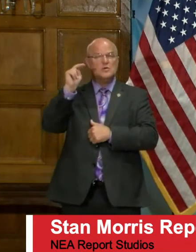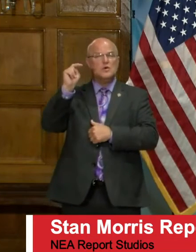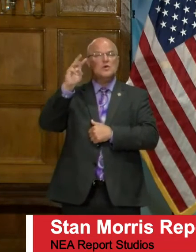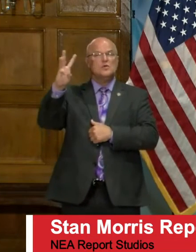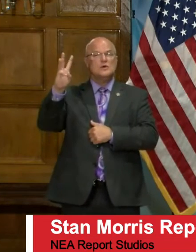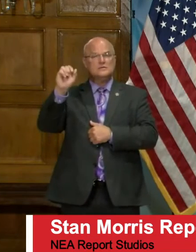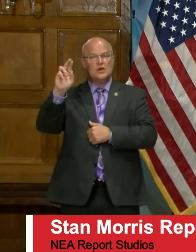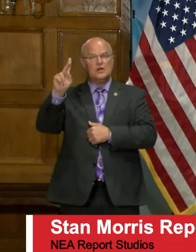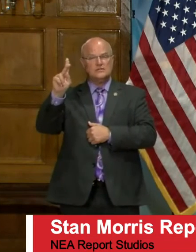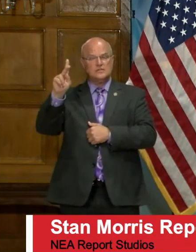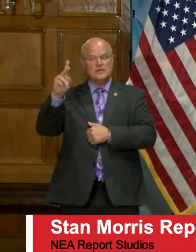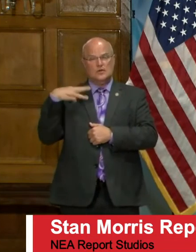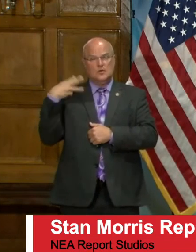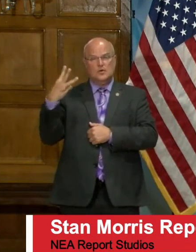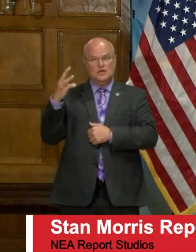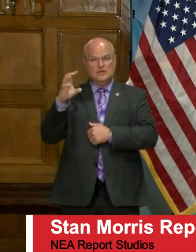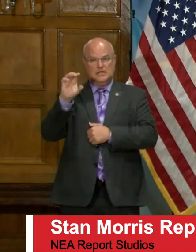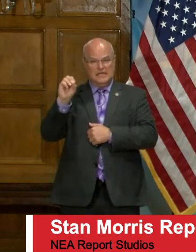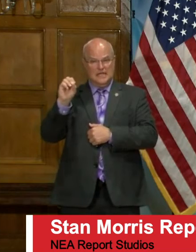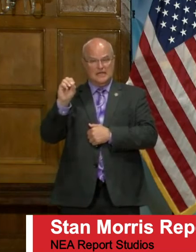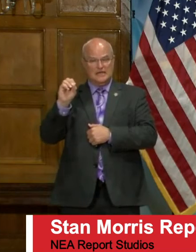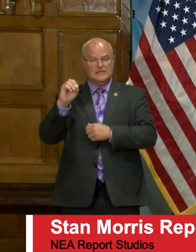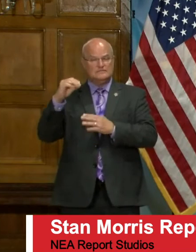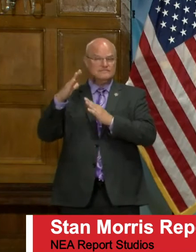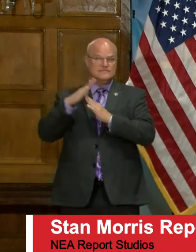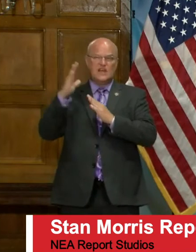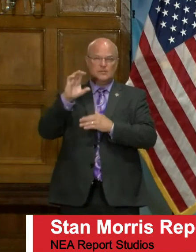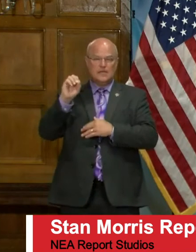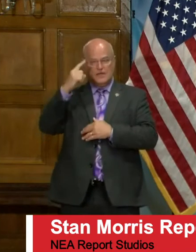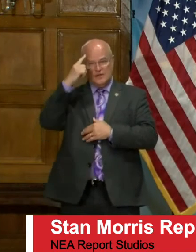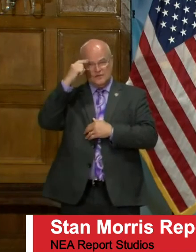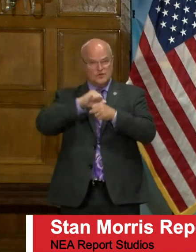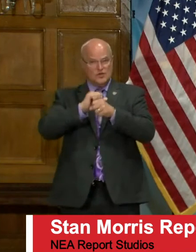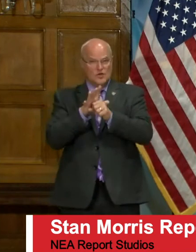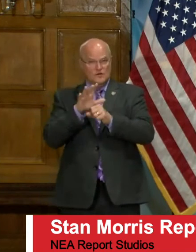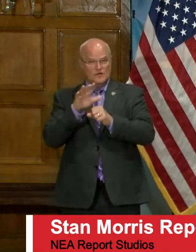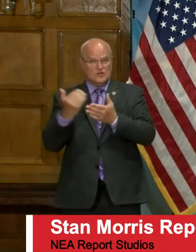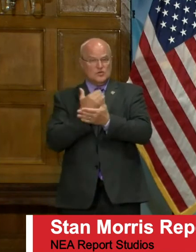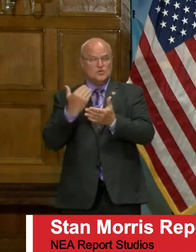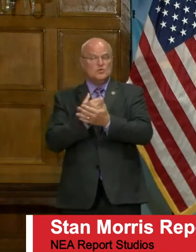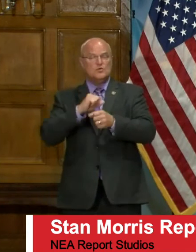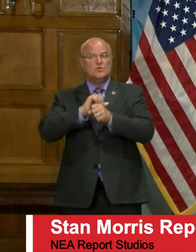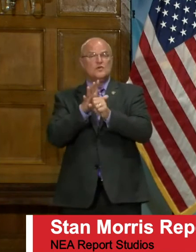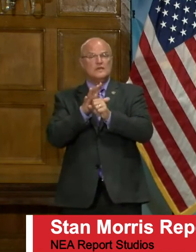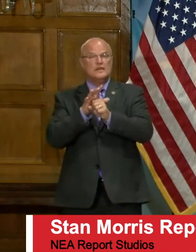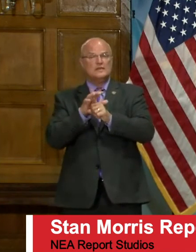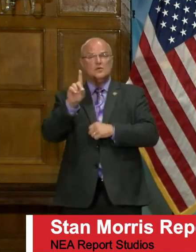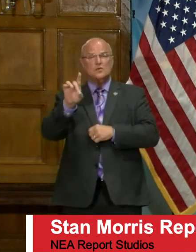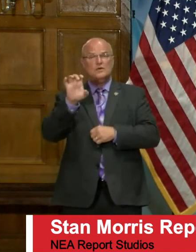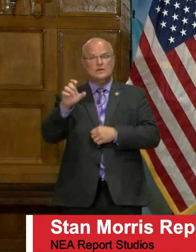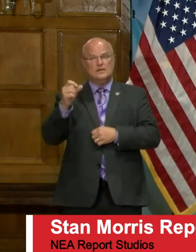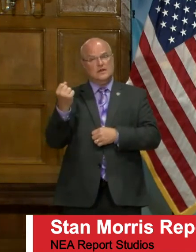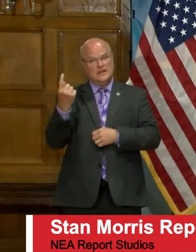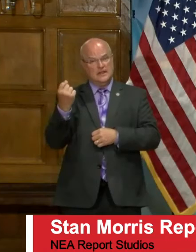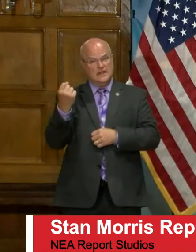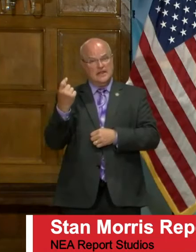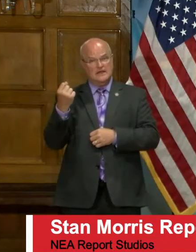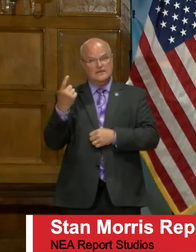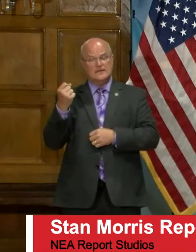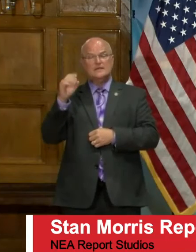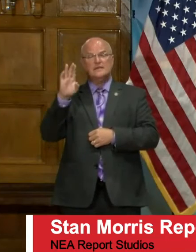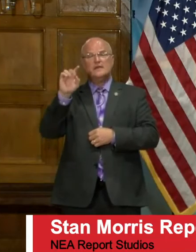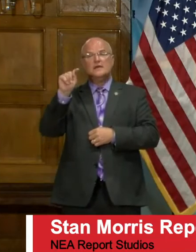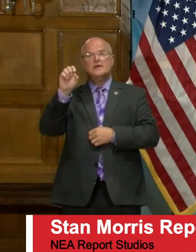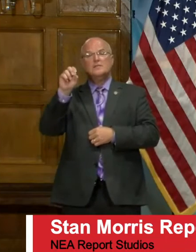Arkansas, with Washington County being the #1 county for new COVID cases at 111, Benton